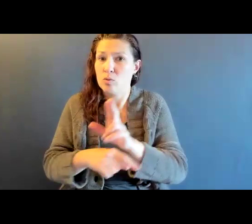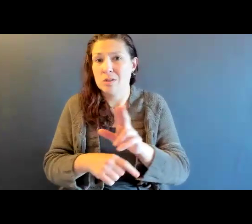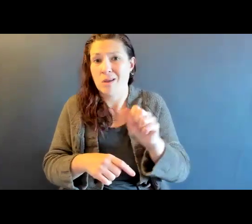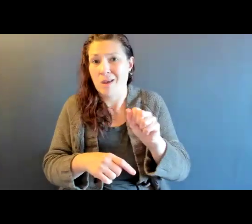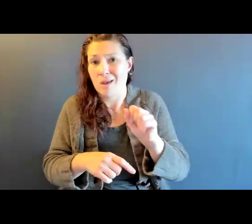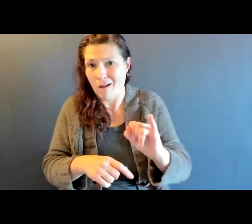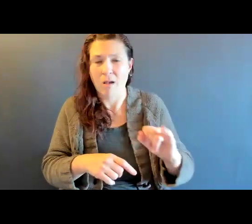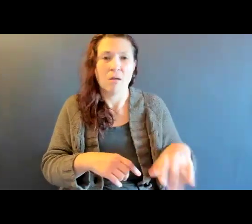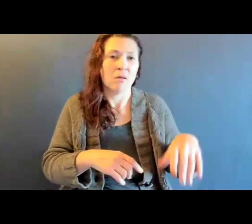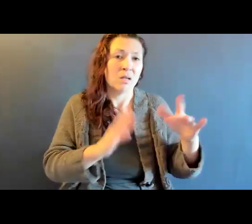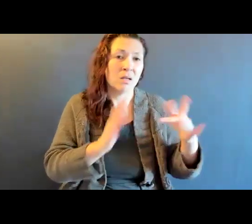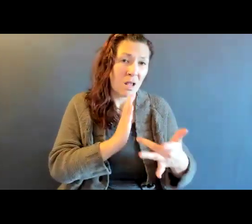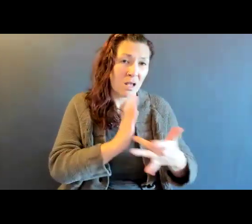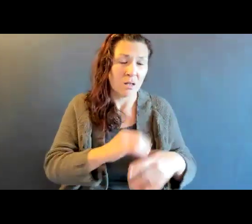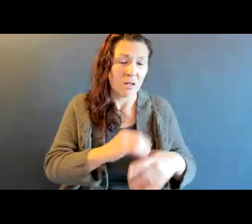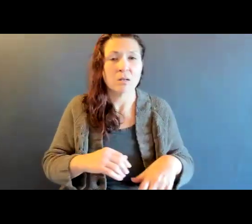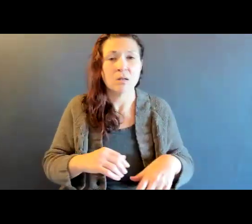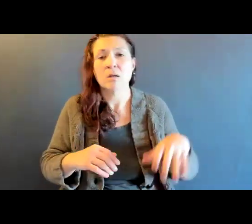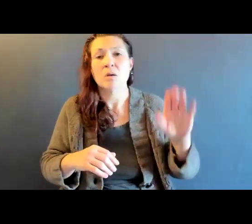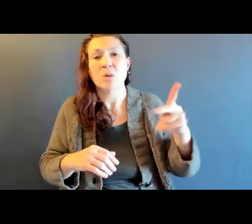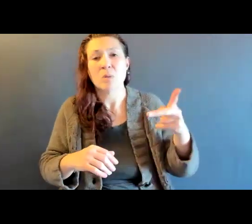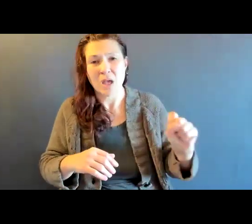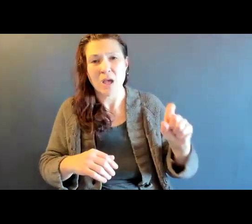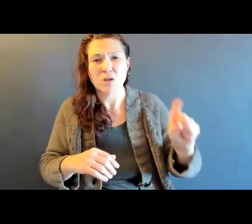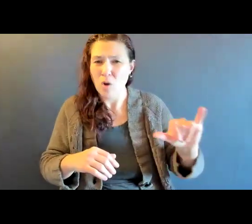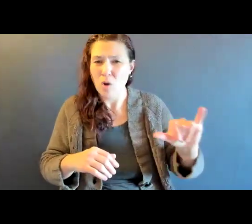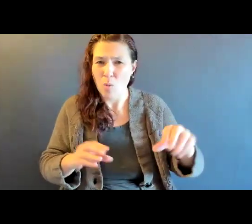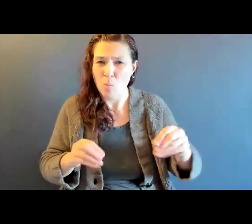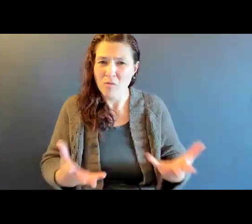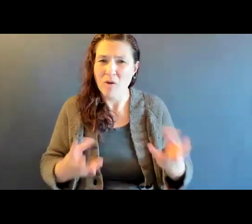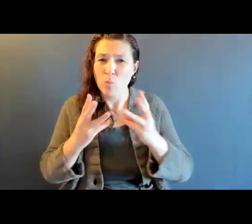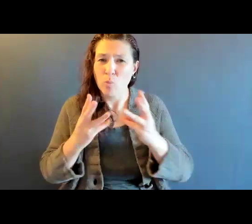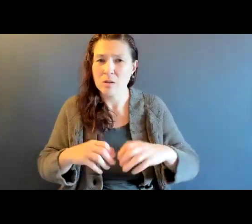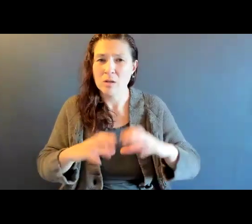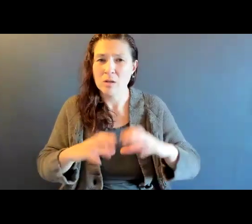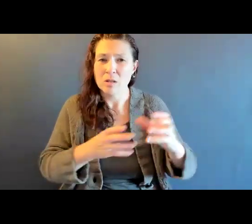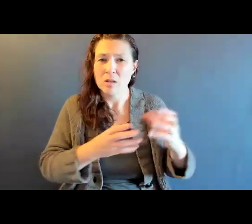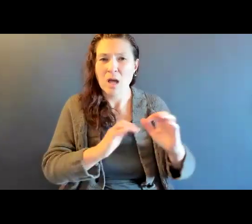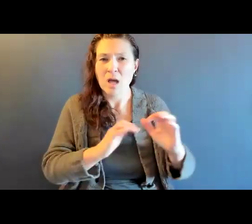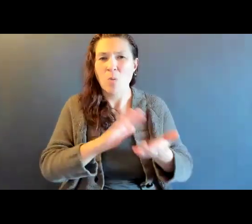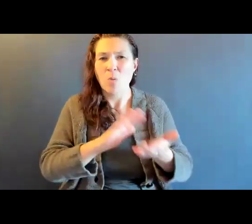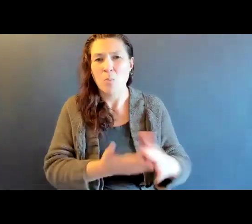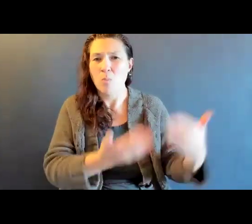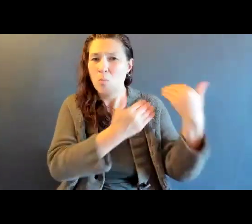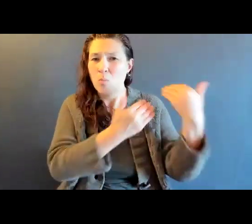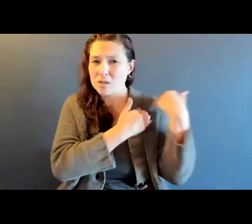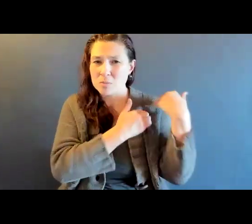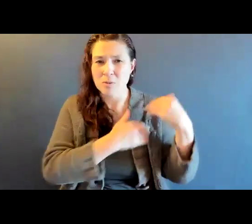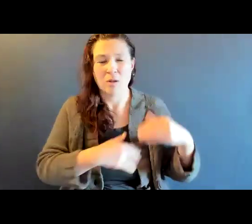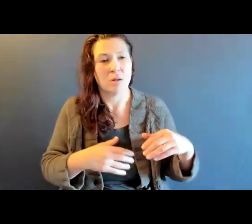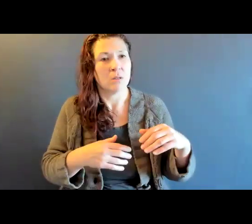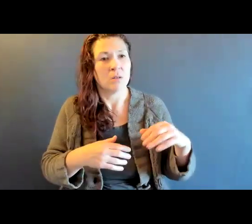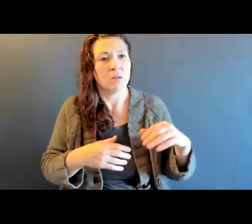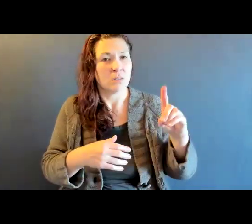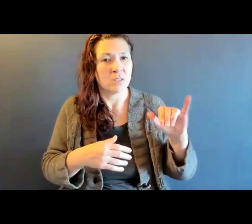we are requesting that BPS provides workshops or classes on responsible digital citizenship and responsible